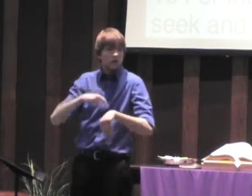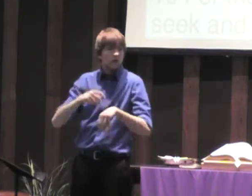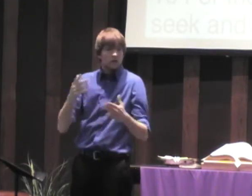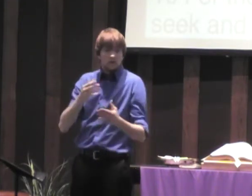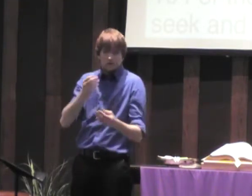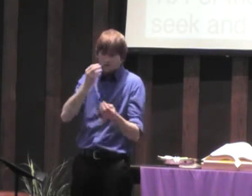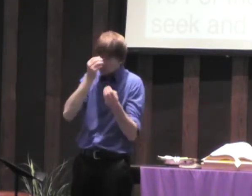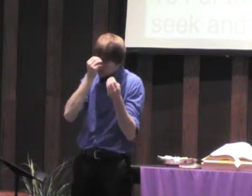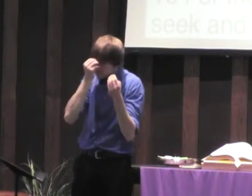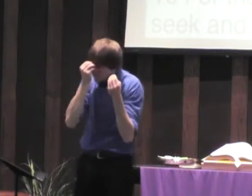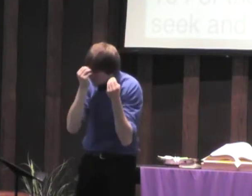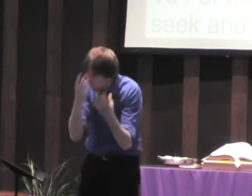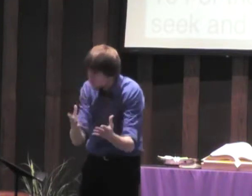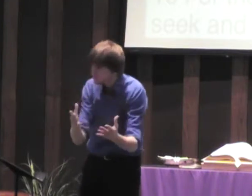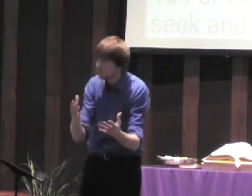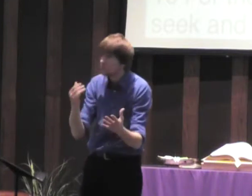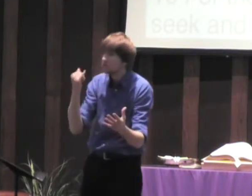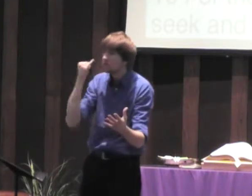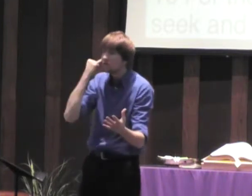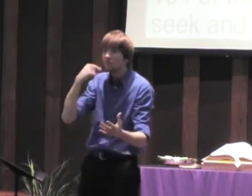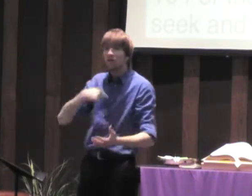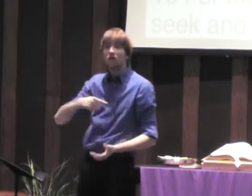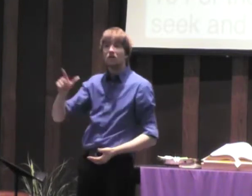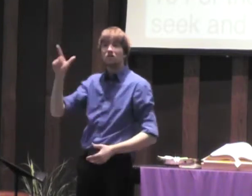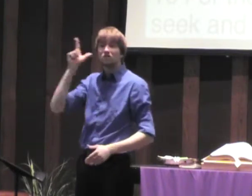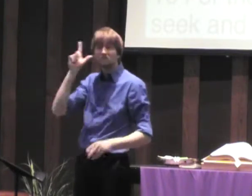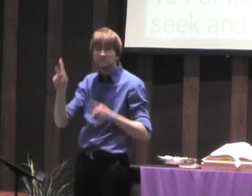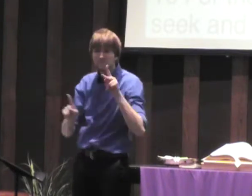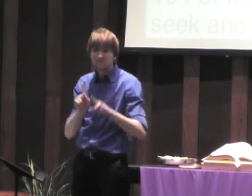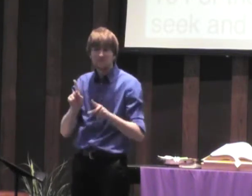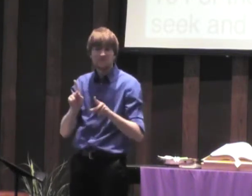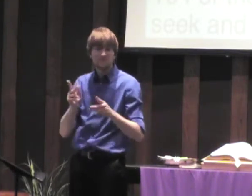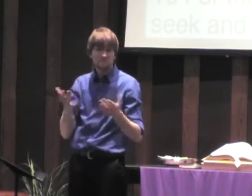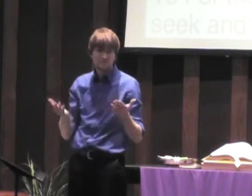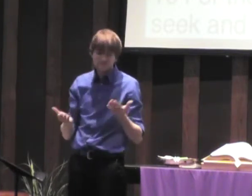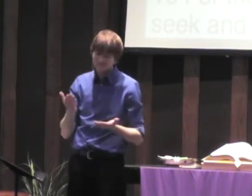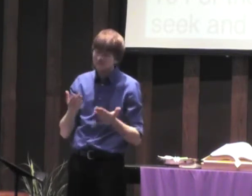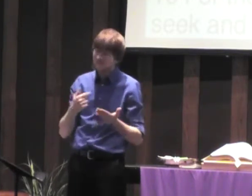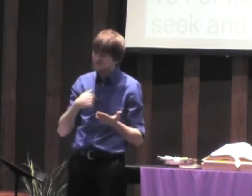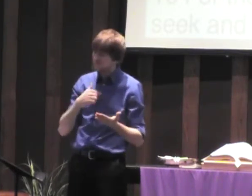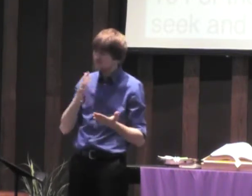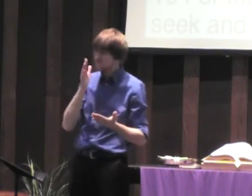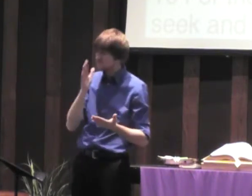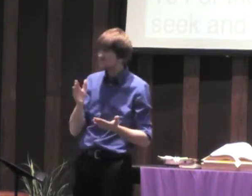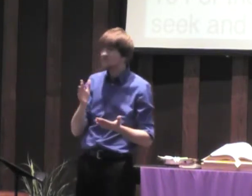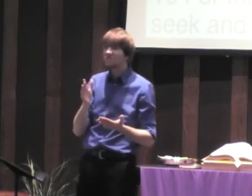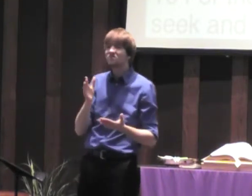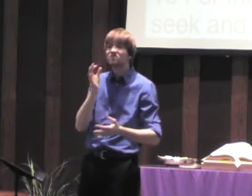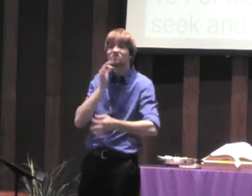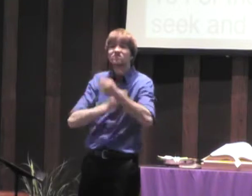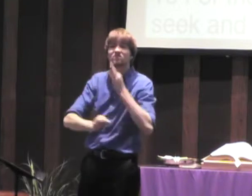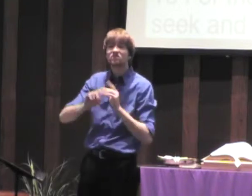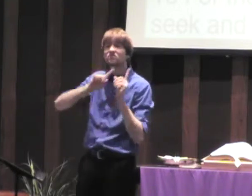it. I just had time to obey. If I listened to the people,